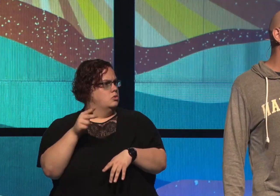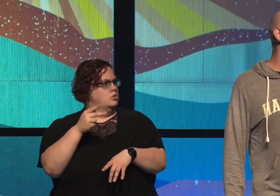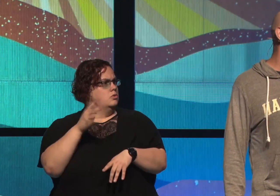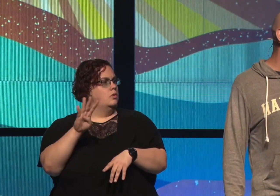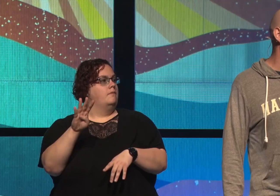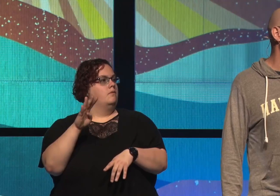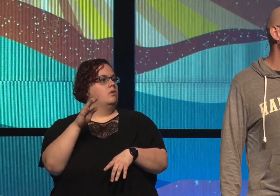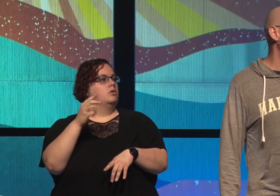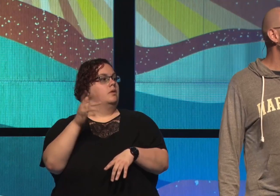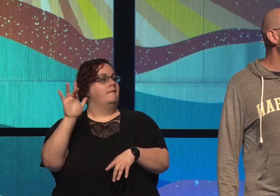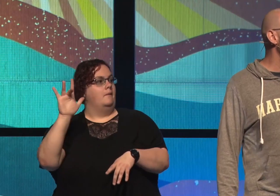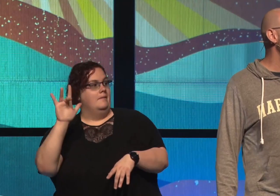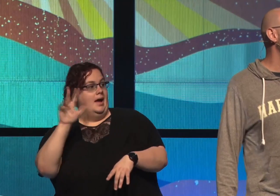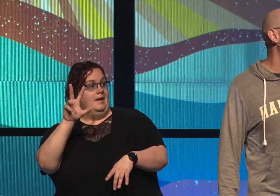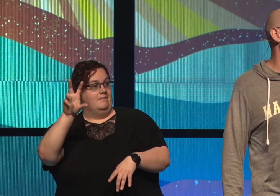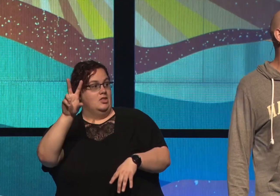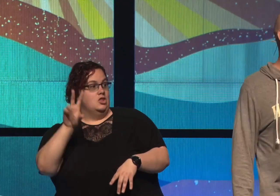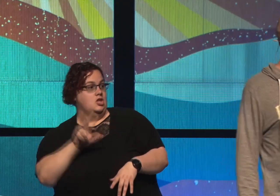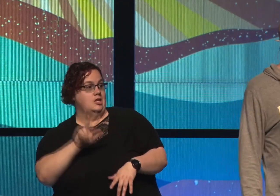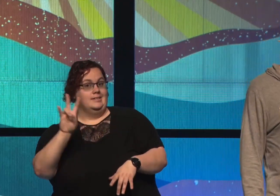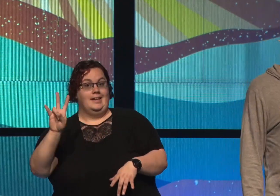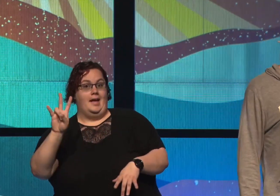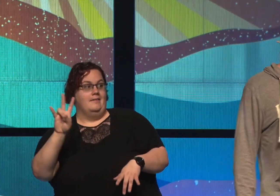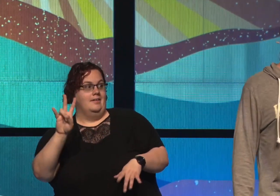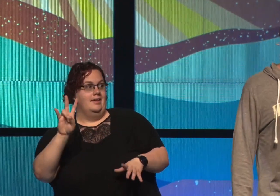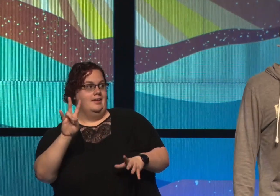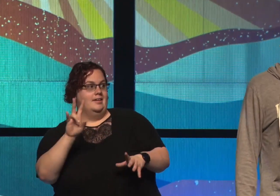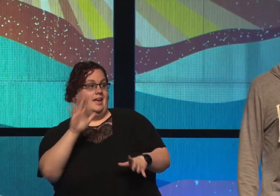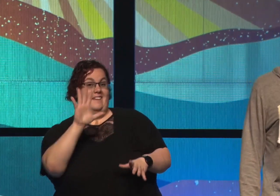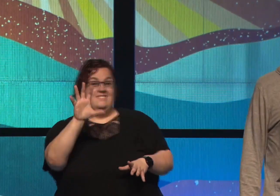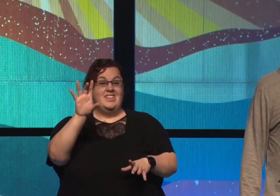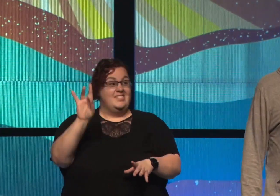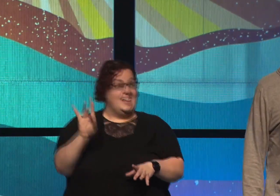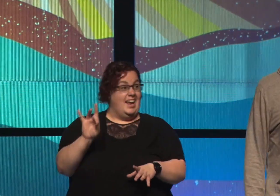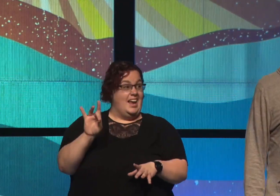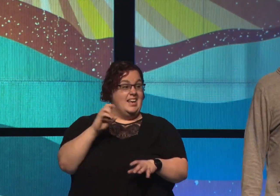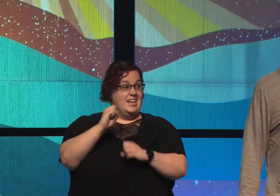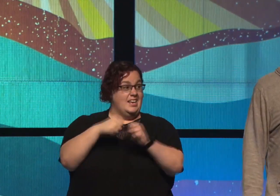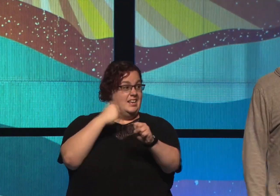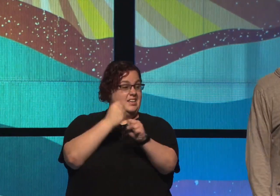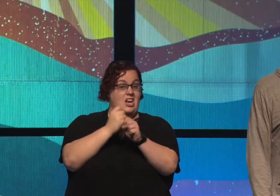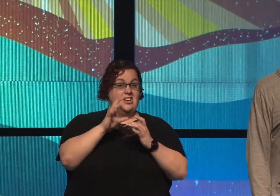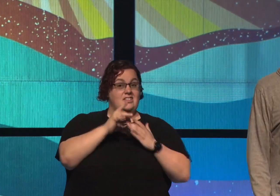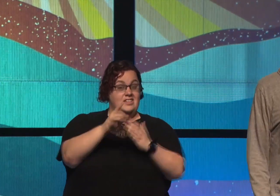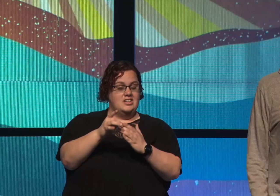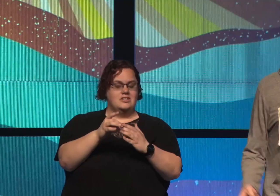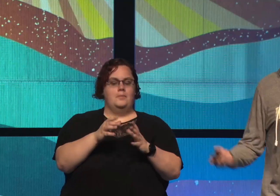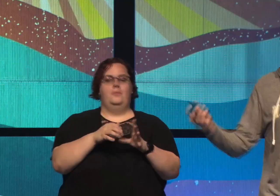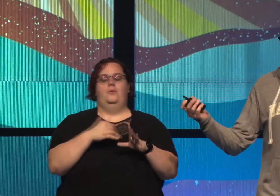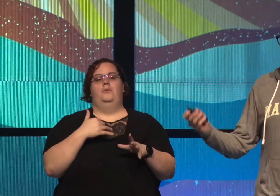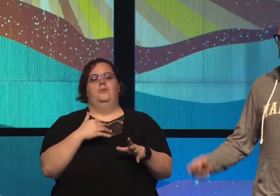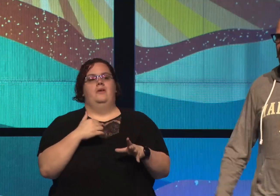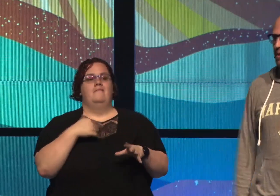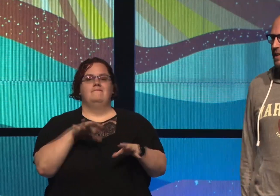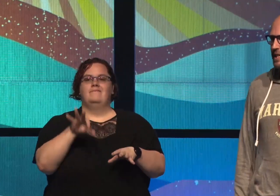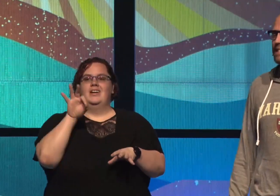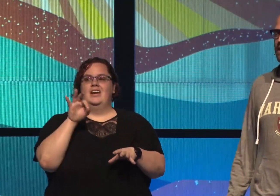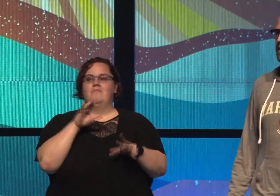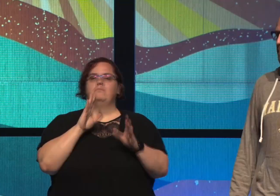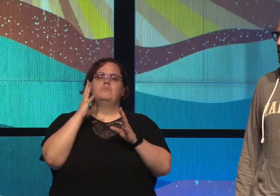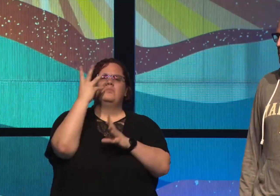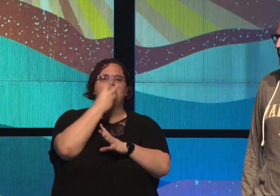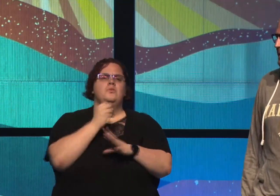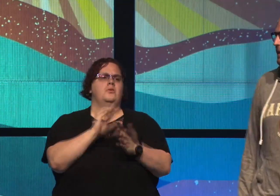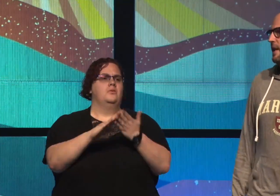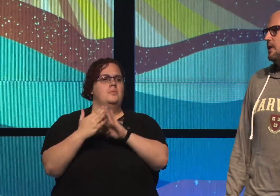24, 25, 37, 58 years of leadership, founding such a beautiful community. And this